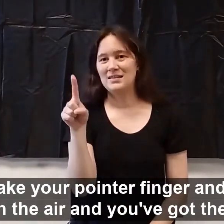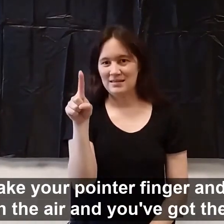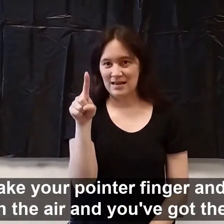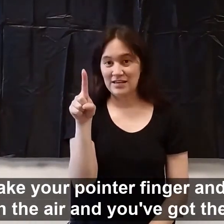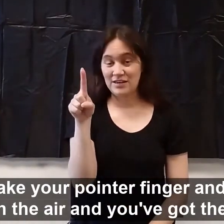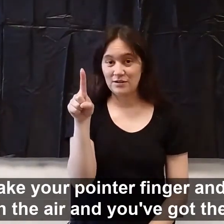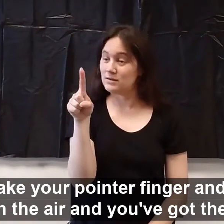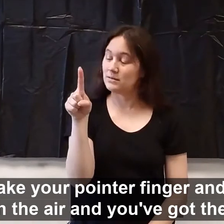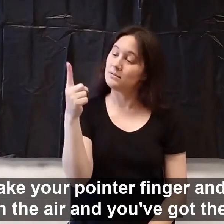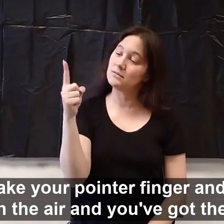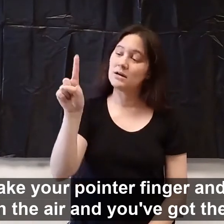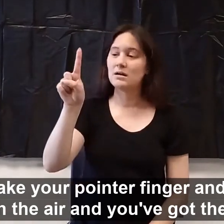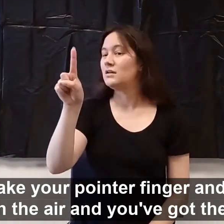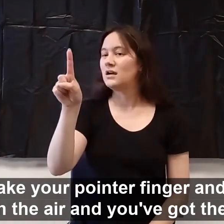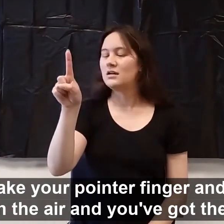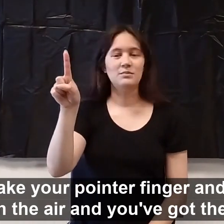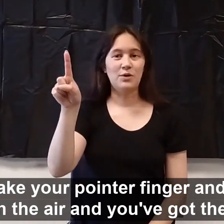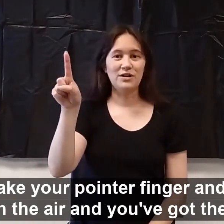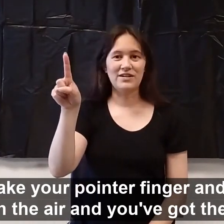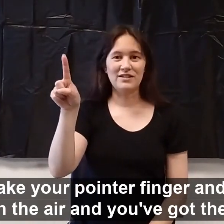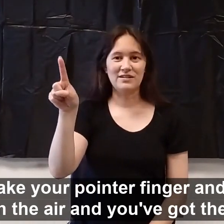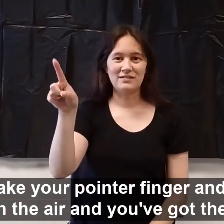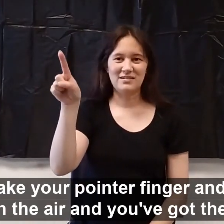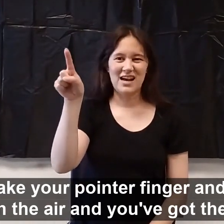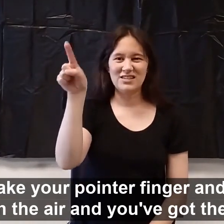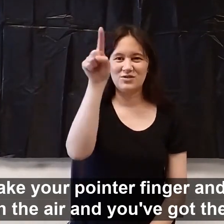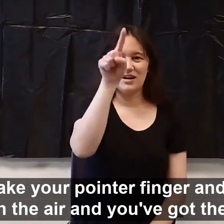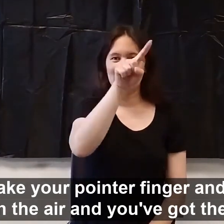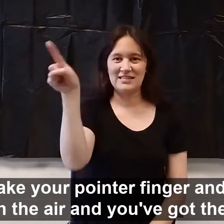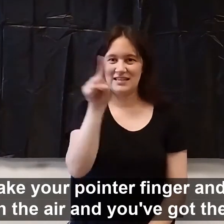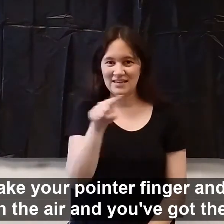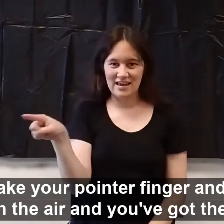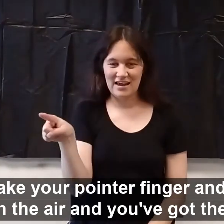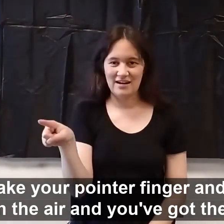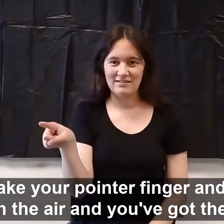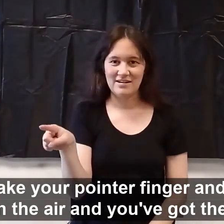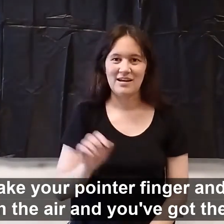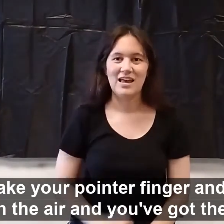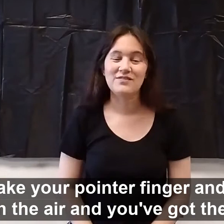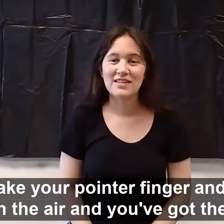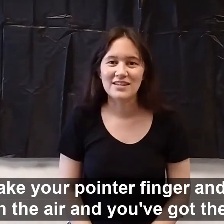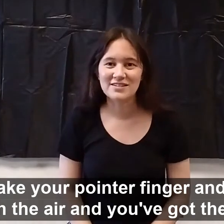Now take your pointer finger and just draw a Z in the air, and you've got the letter Z.